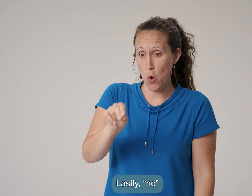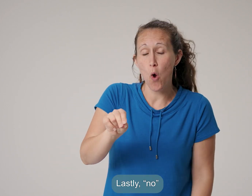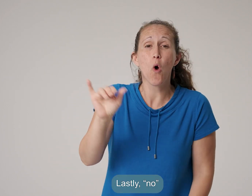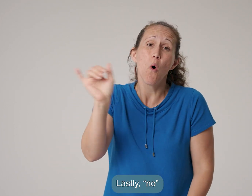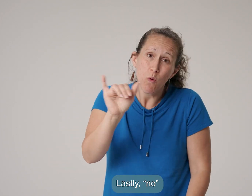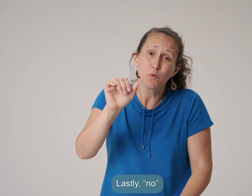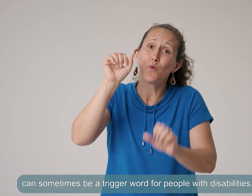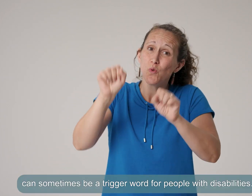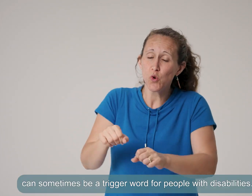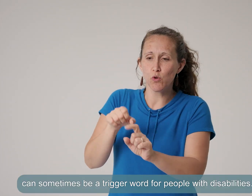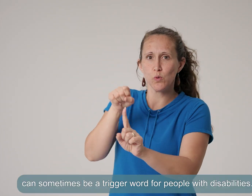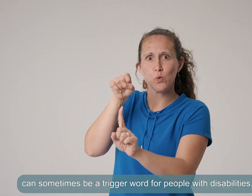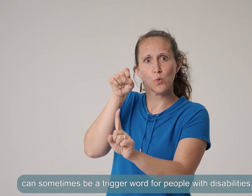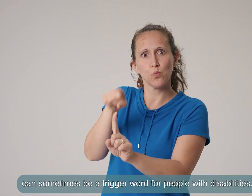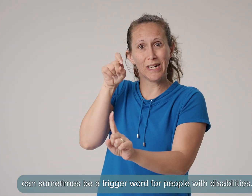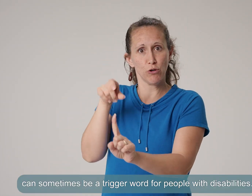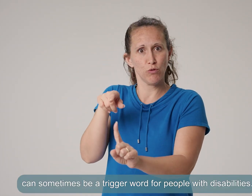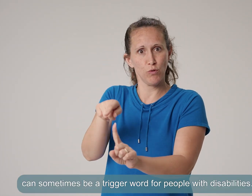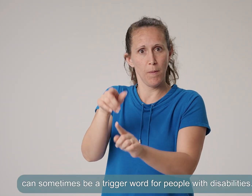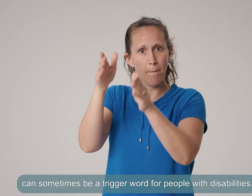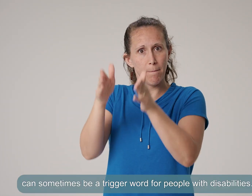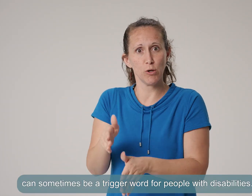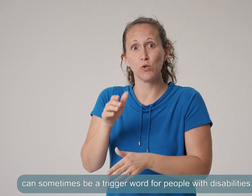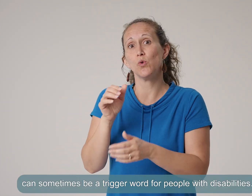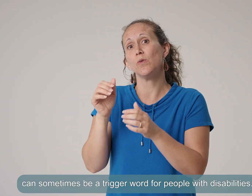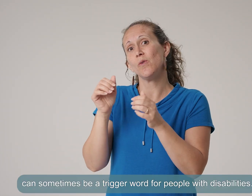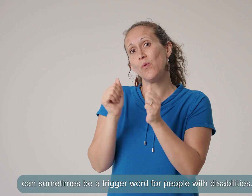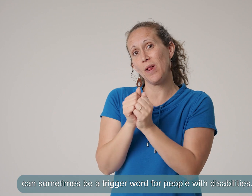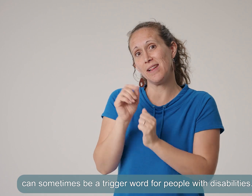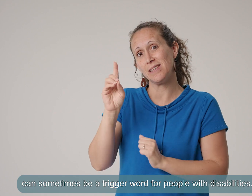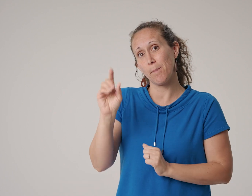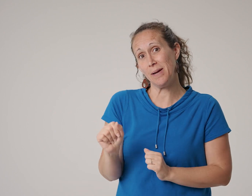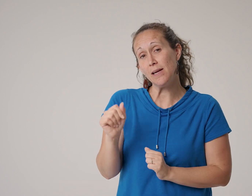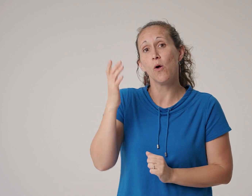Lastly, no can sometimes be a trigger word for people with disabilities.